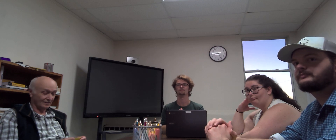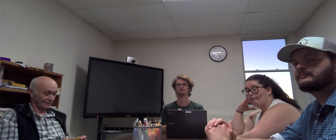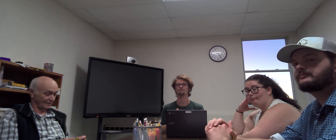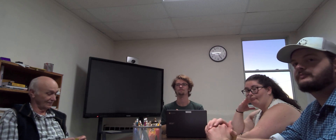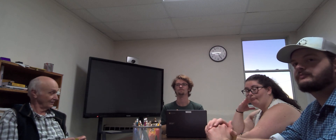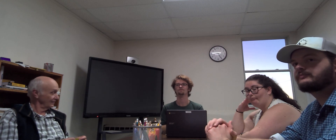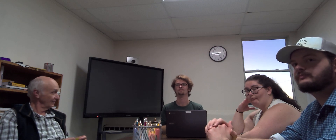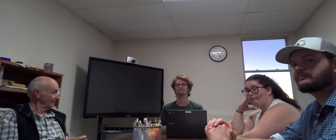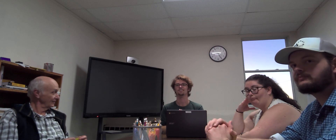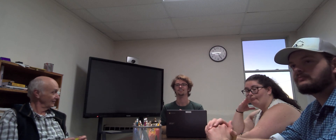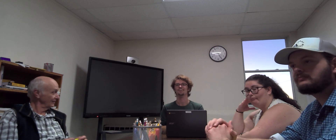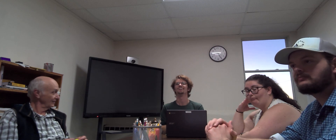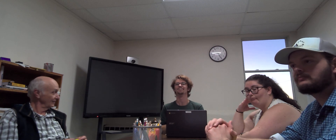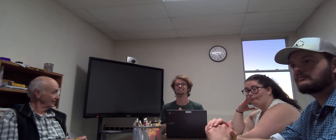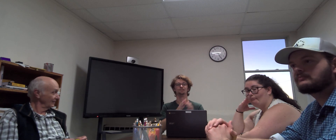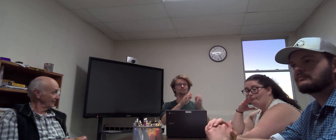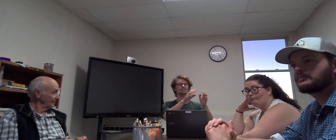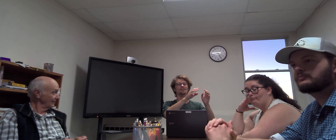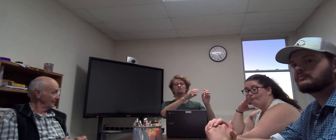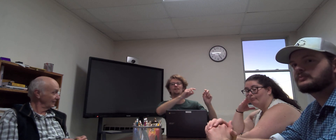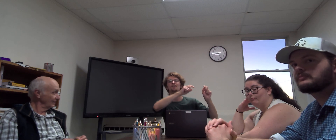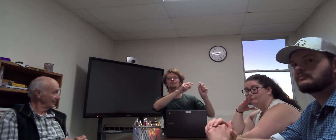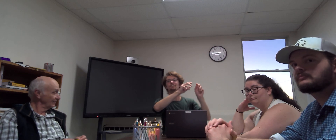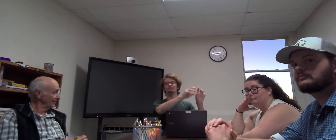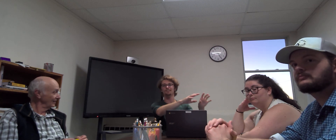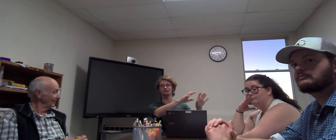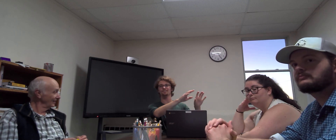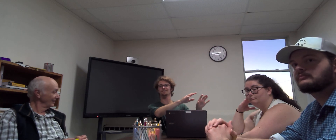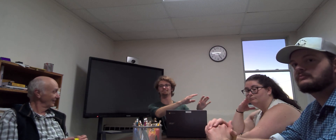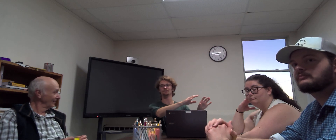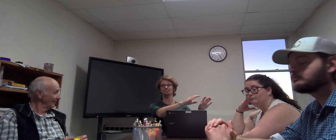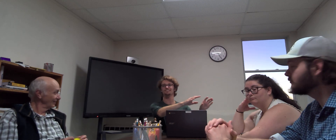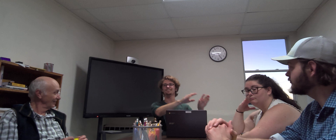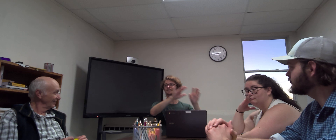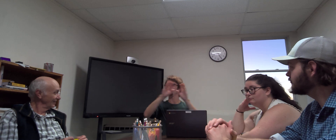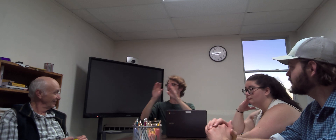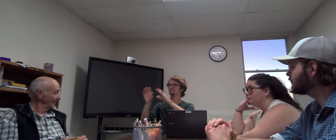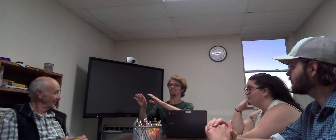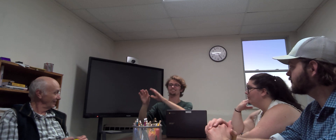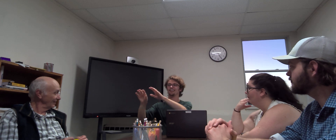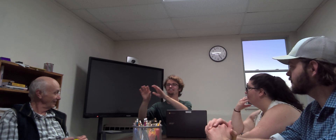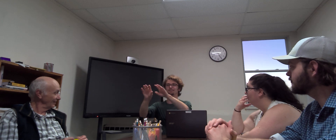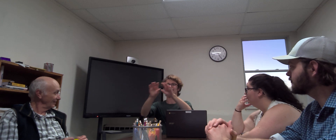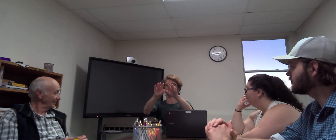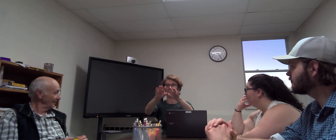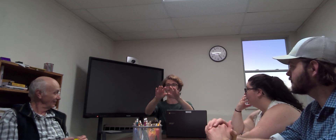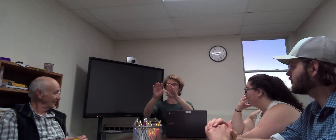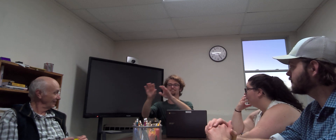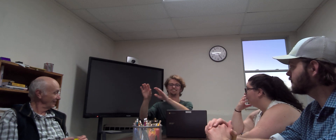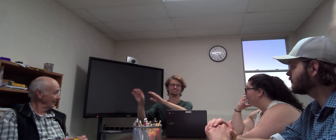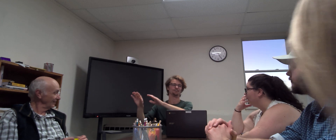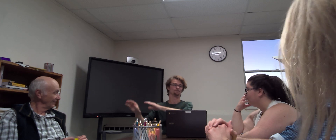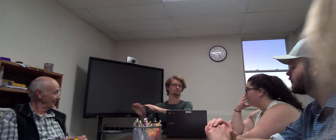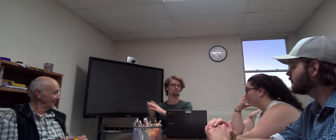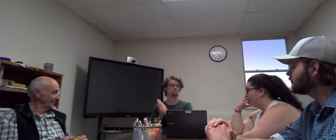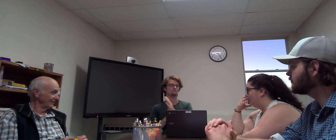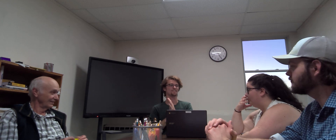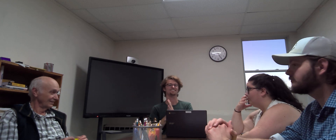to one of our, How come Yeah, you so have you- two? So everybody who has a solution, you have to talk to everybody and try to figure out. It's